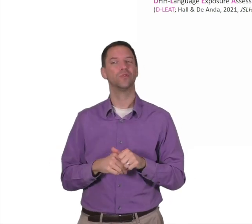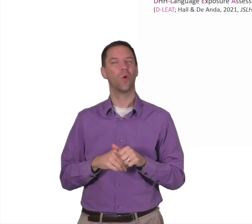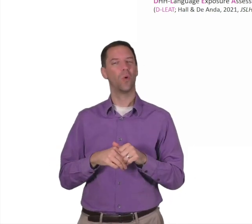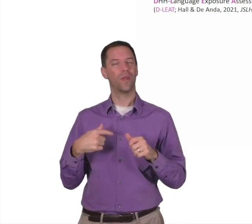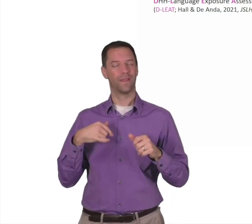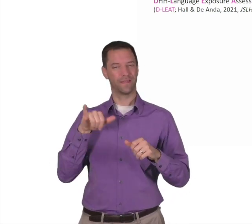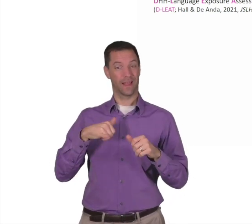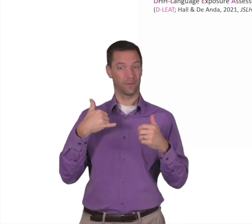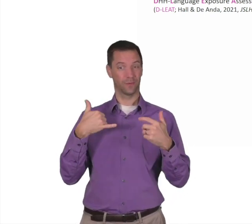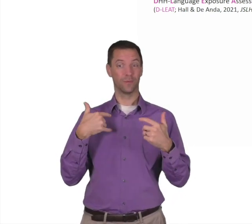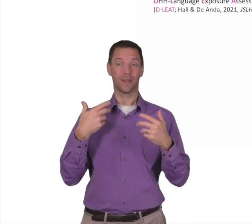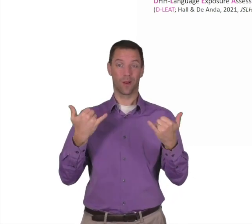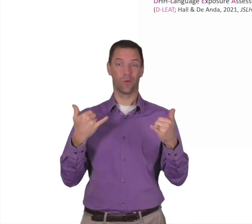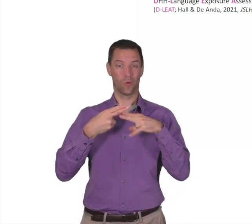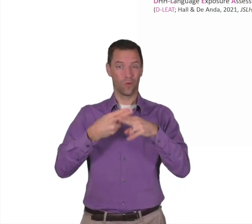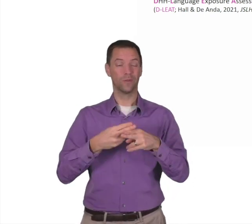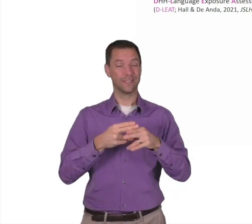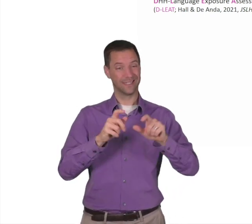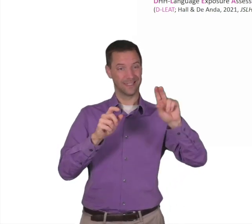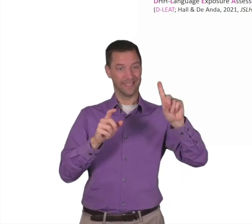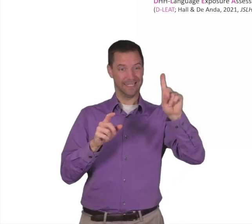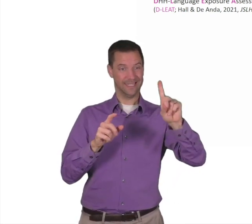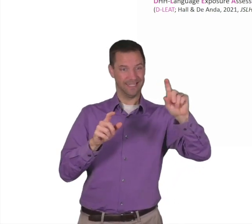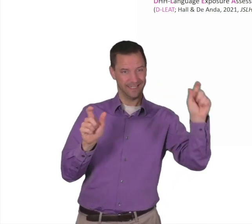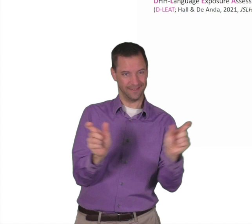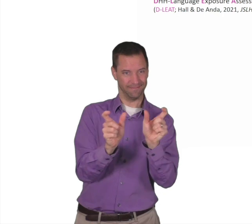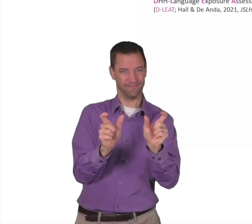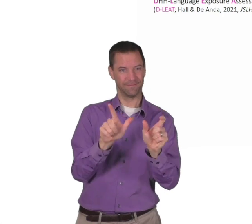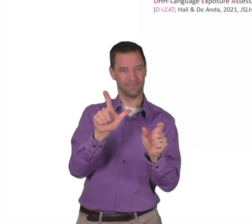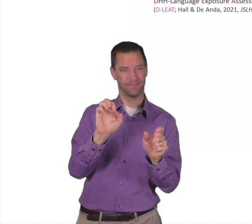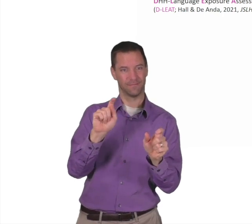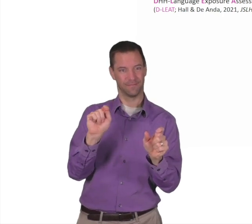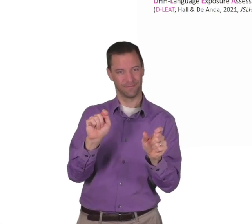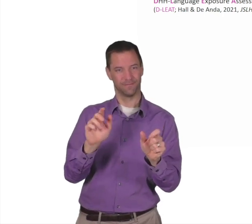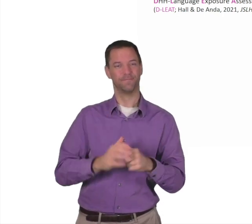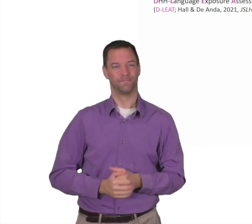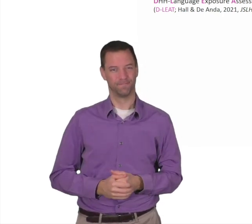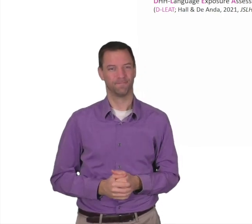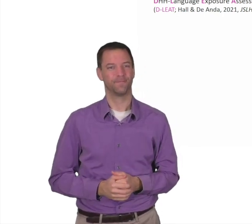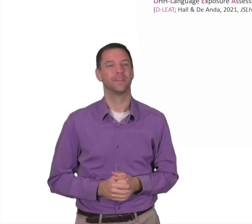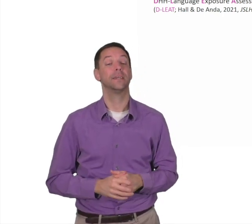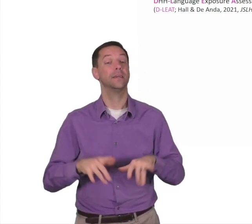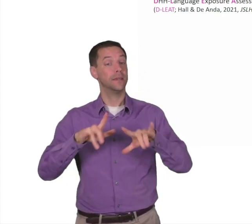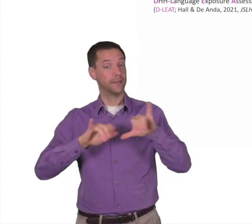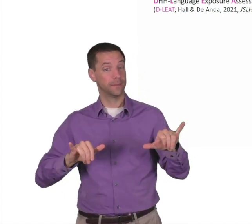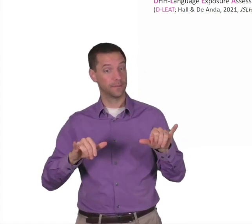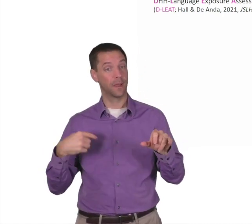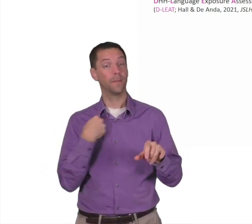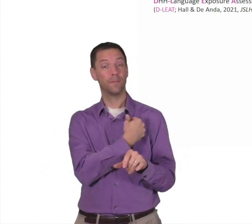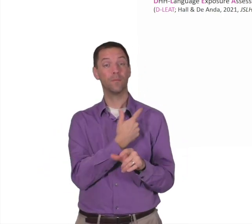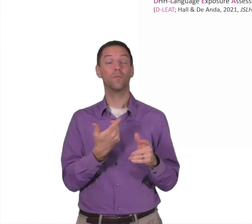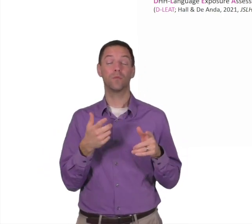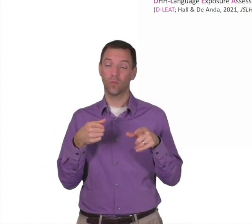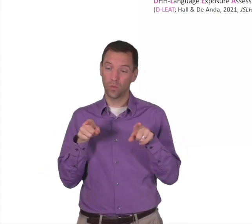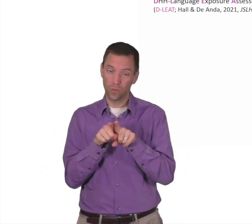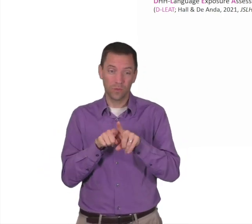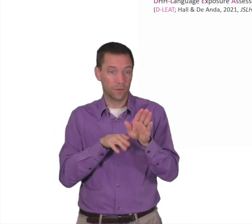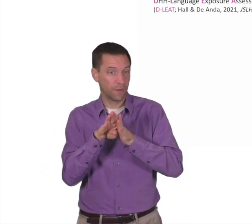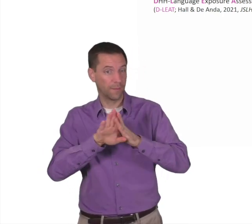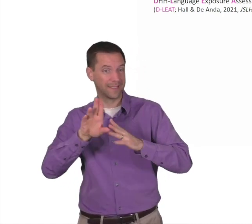deaf and hard of hearing populations. And we are now calling that the D-LEAT. At the same time, we